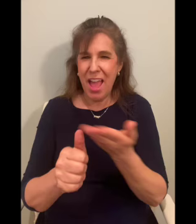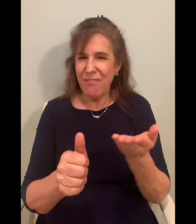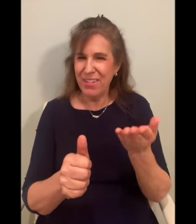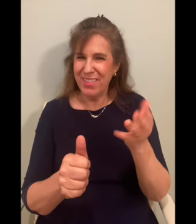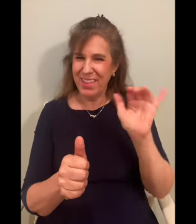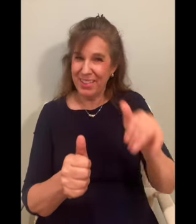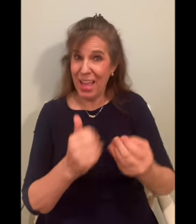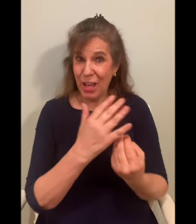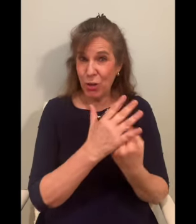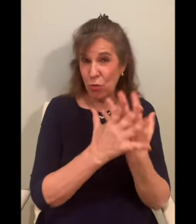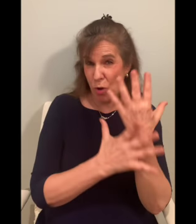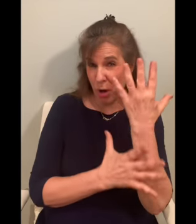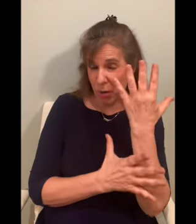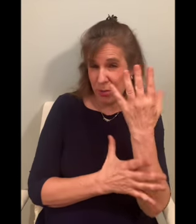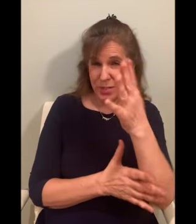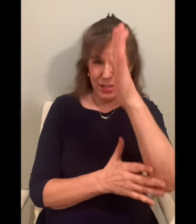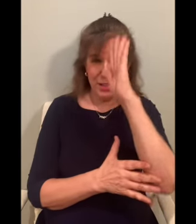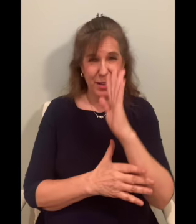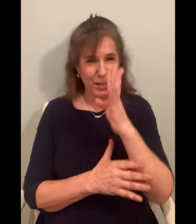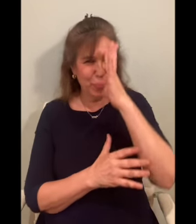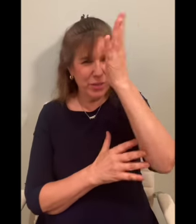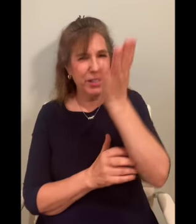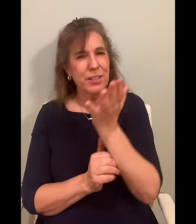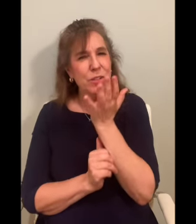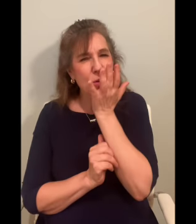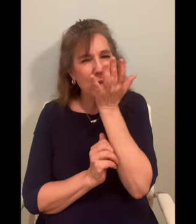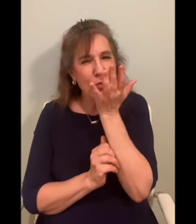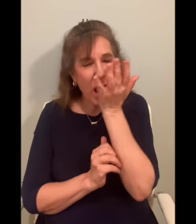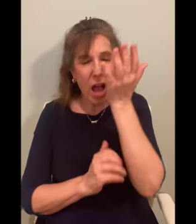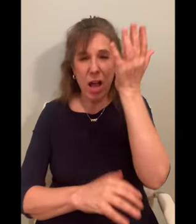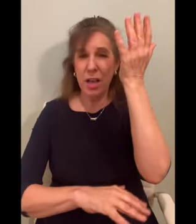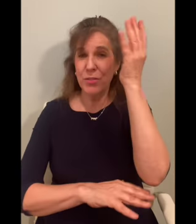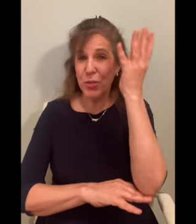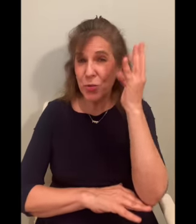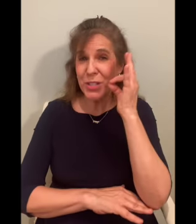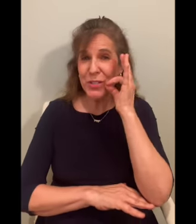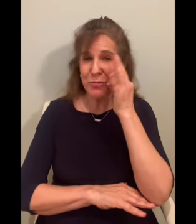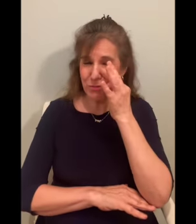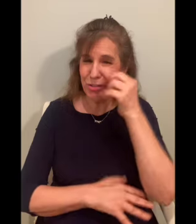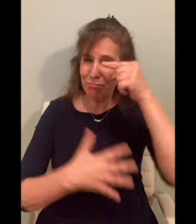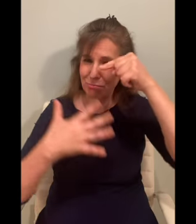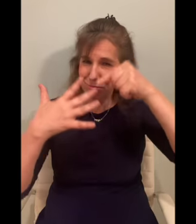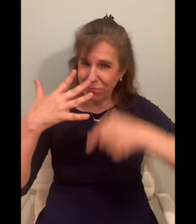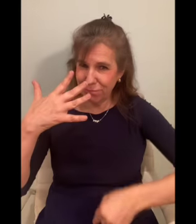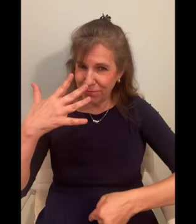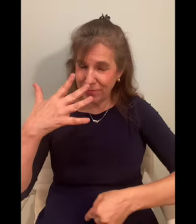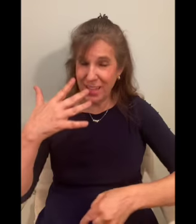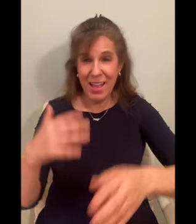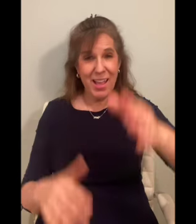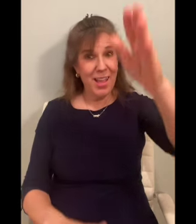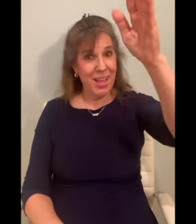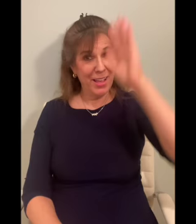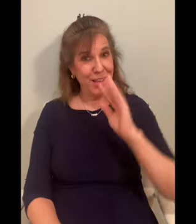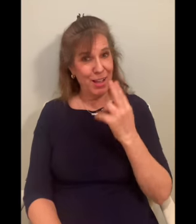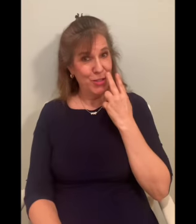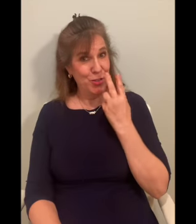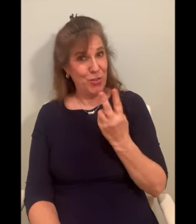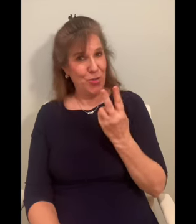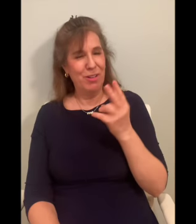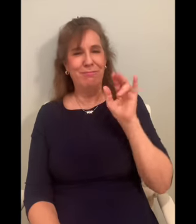anything that grows, trees and fruits, all of that. He saw that it was good, and that was day